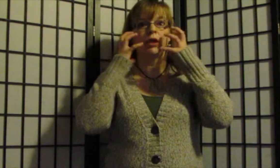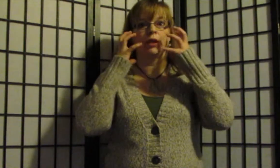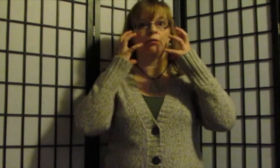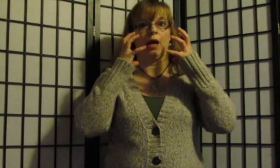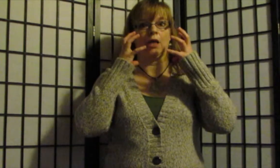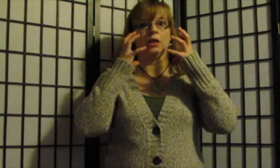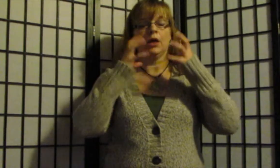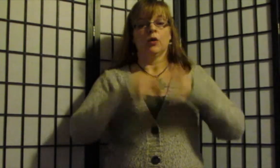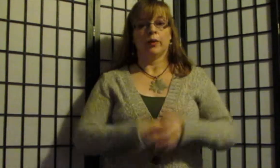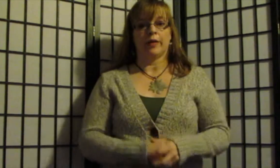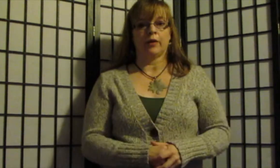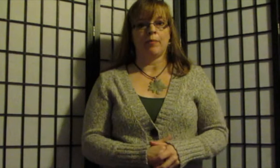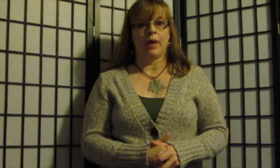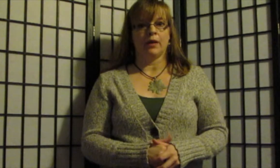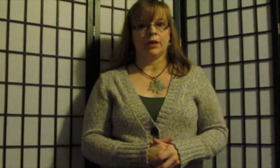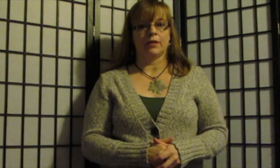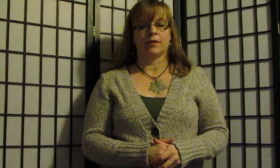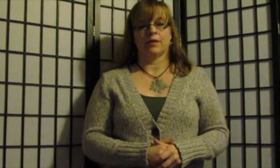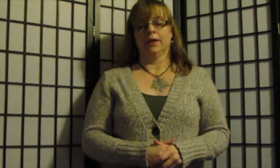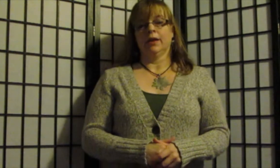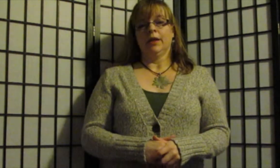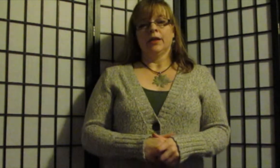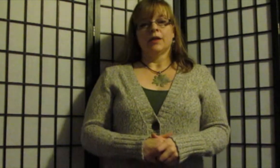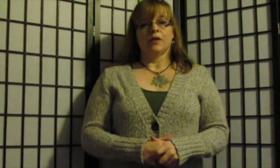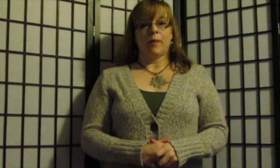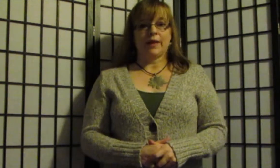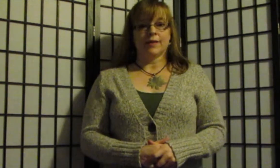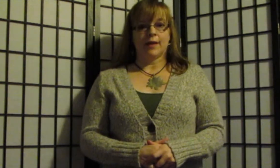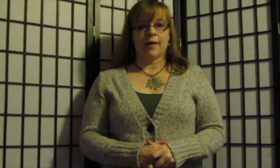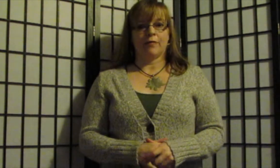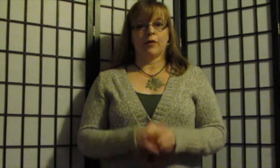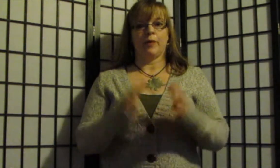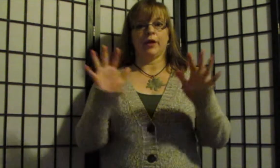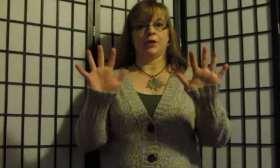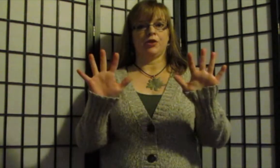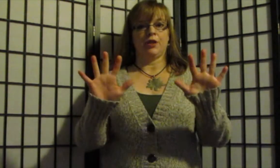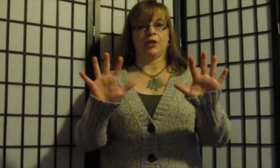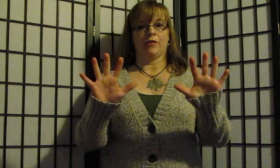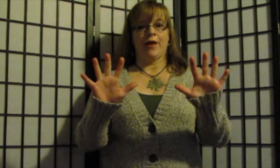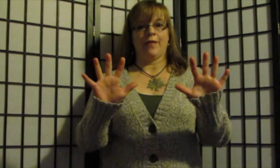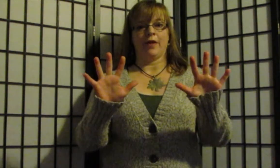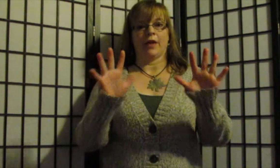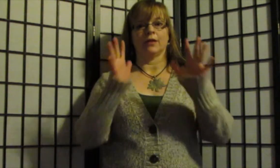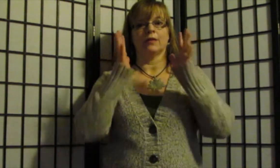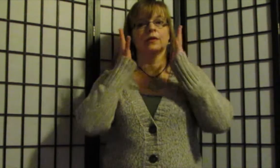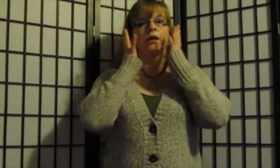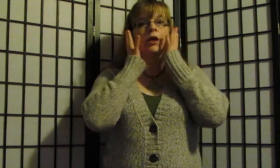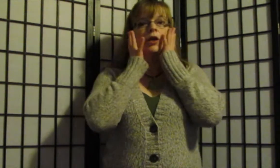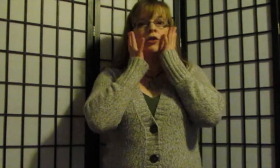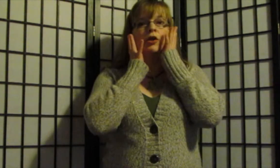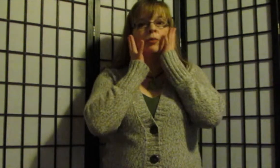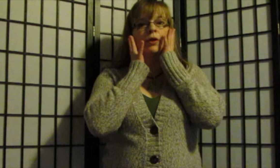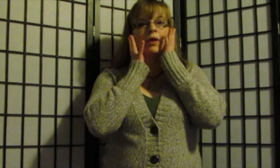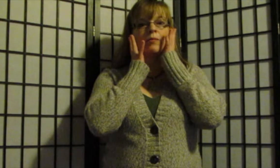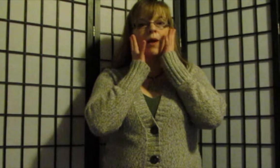really red when they're embarrassed. To make the sign for embarrassed, you need your 5 hands. You're going to put them by